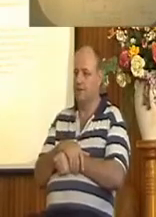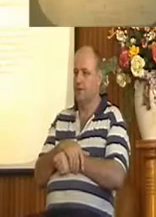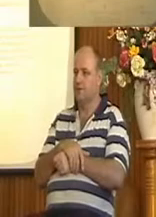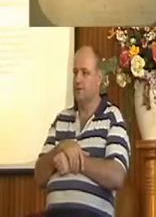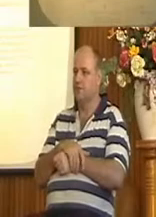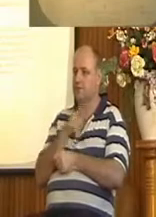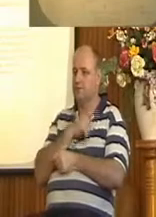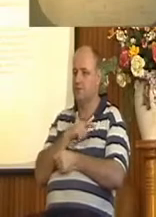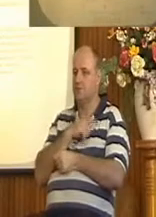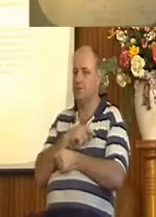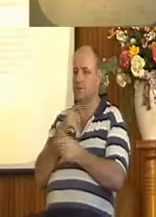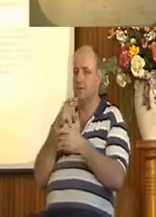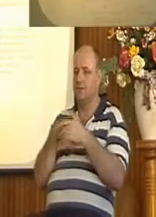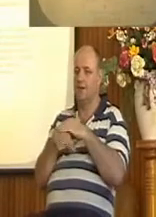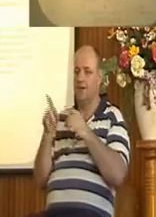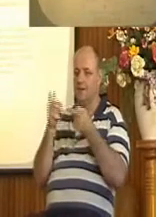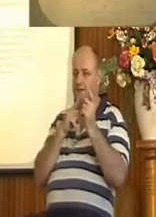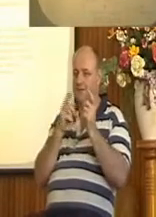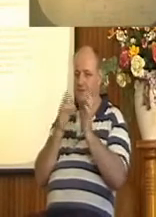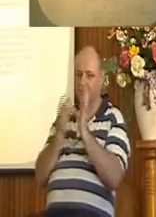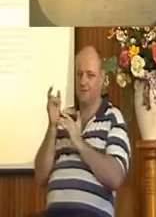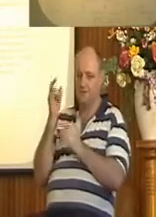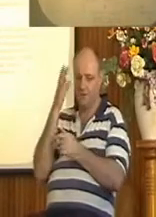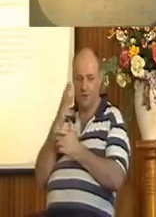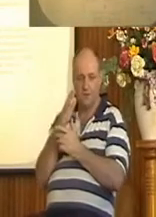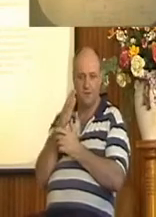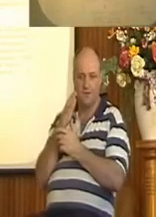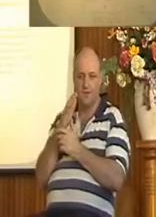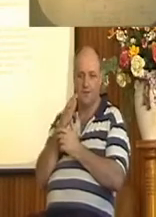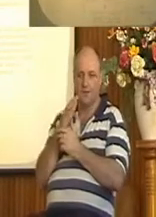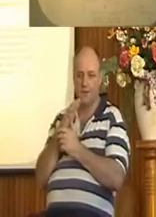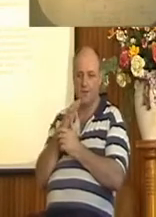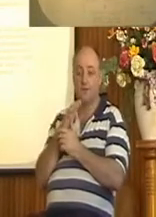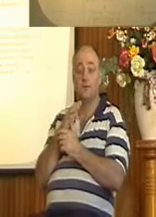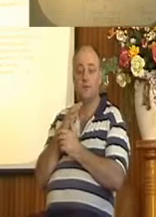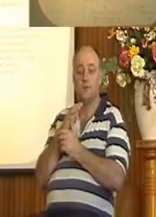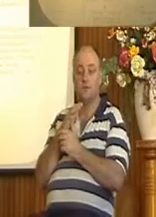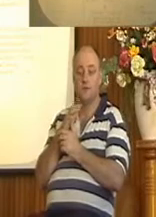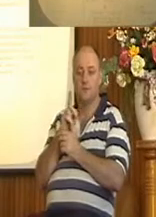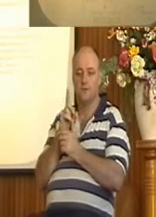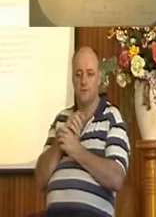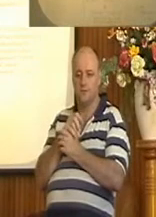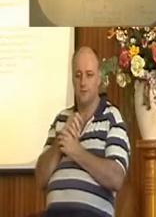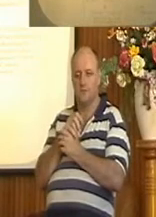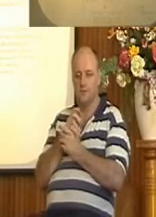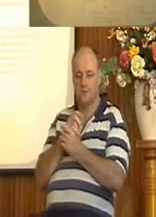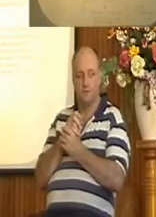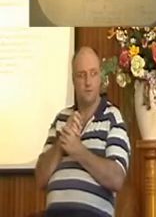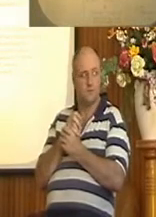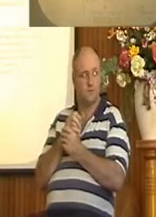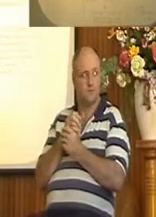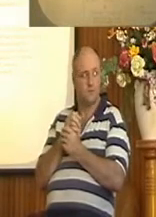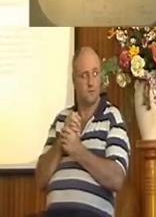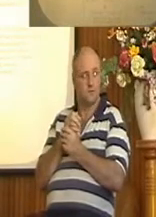share these things with him, they are partakers of his grace.